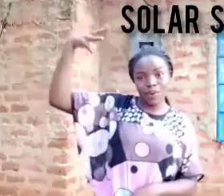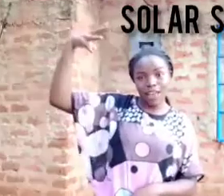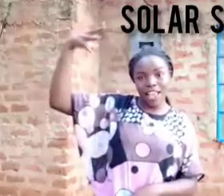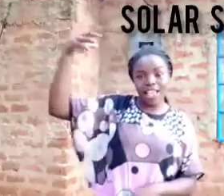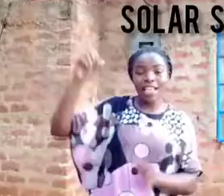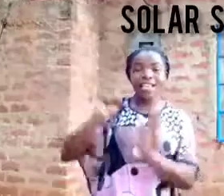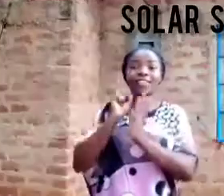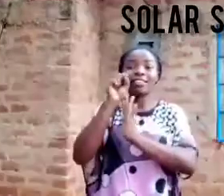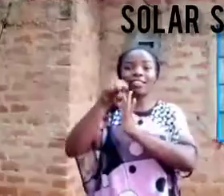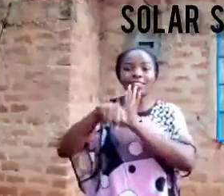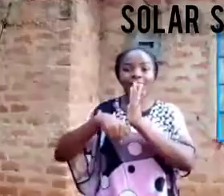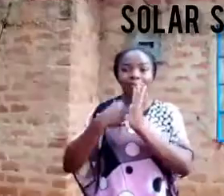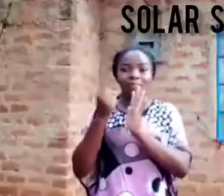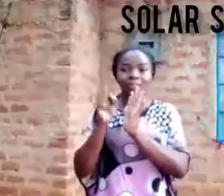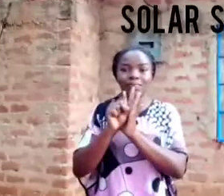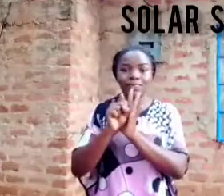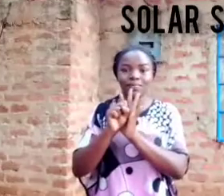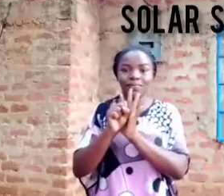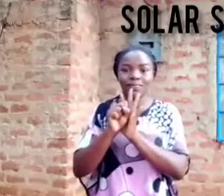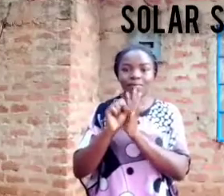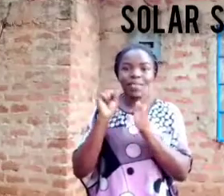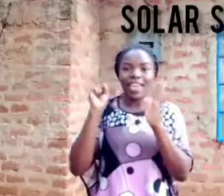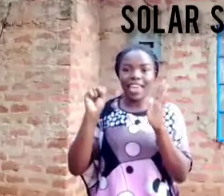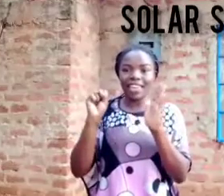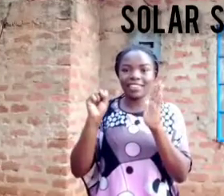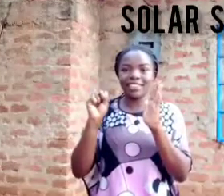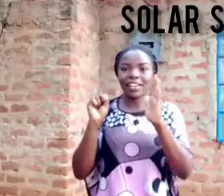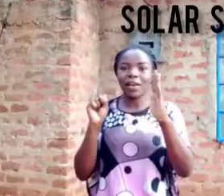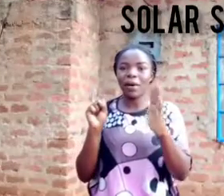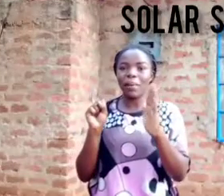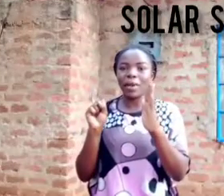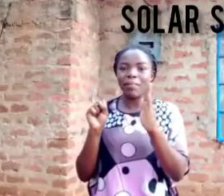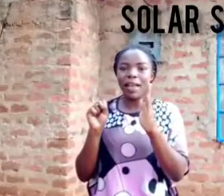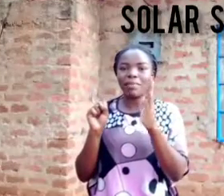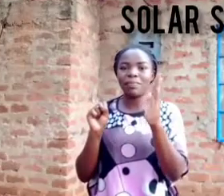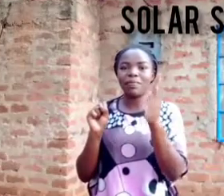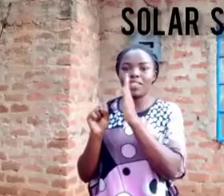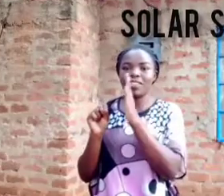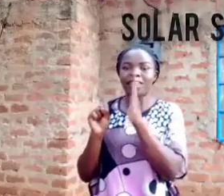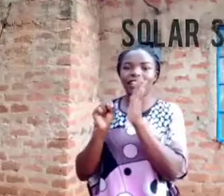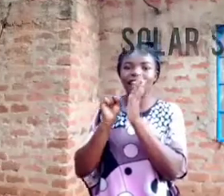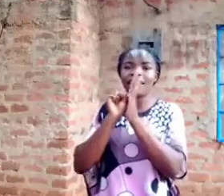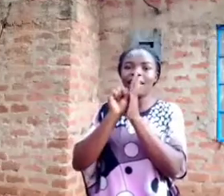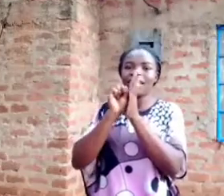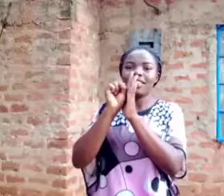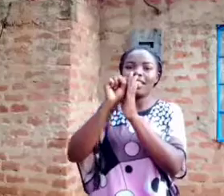Solar system. S, open palm facing the side, then